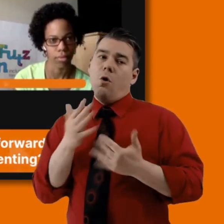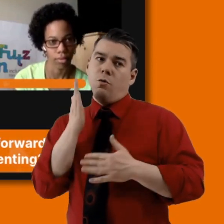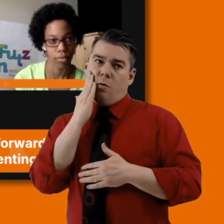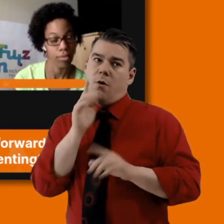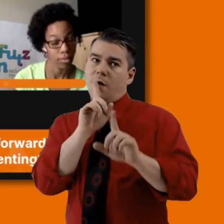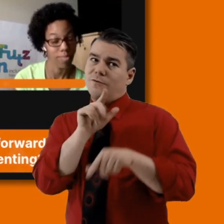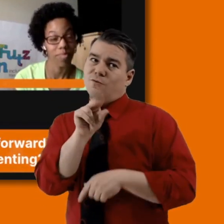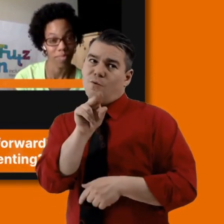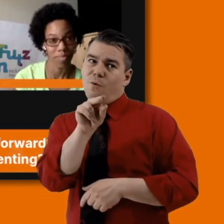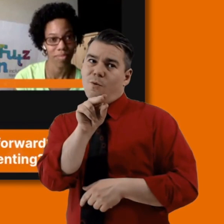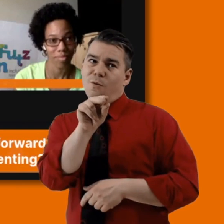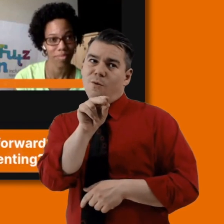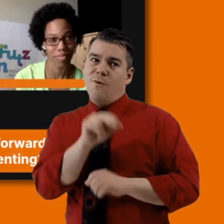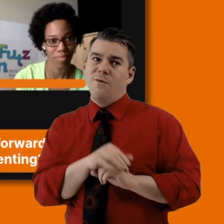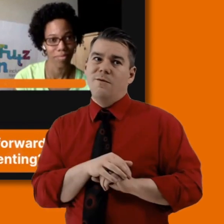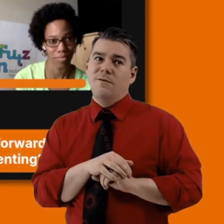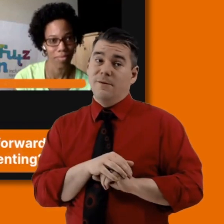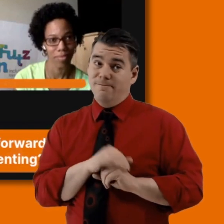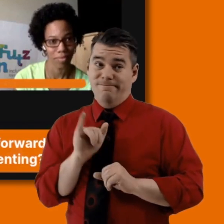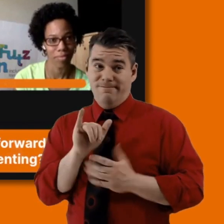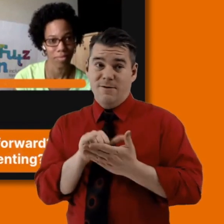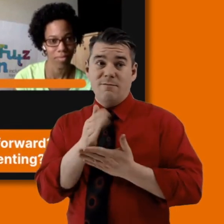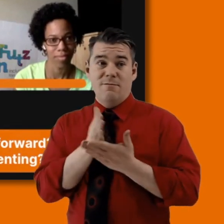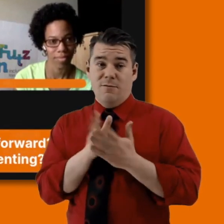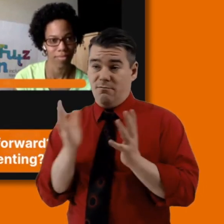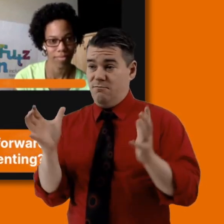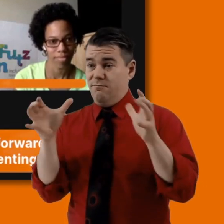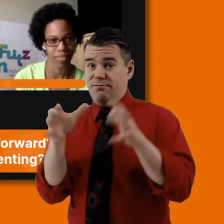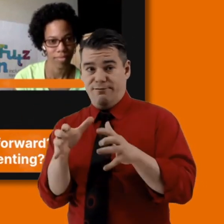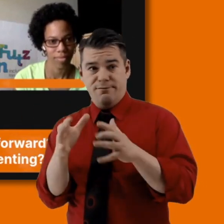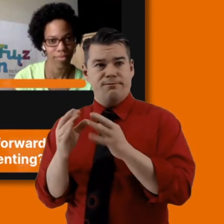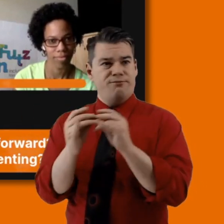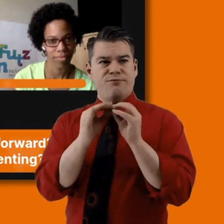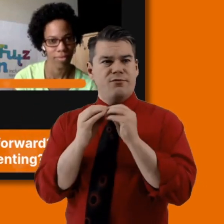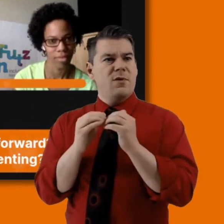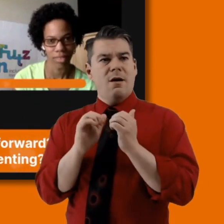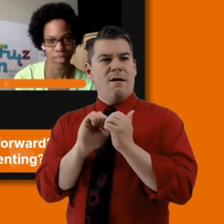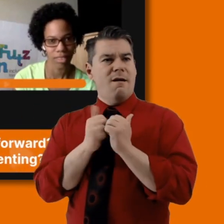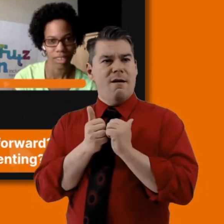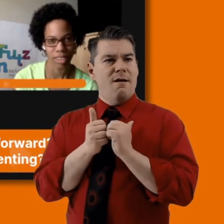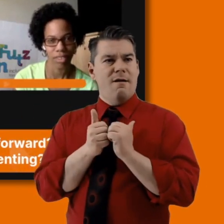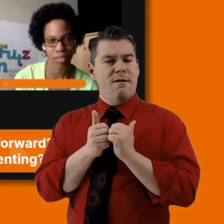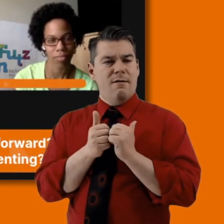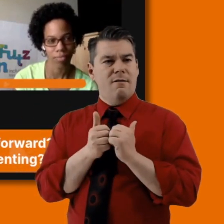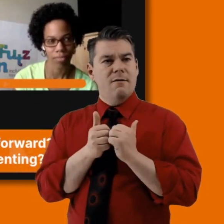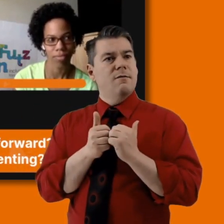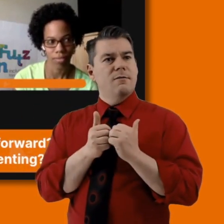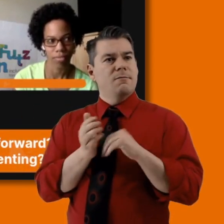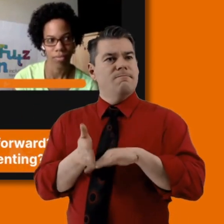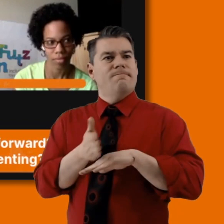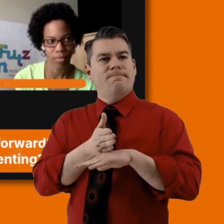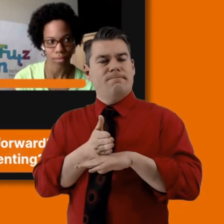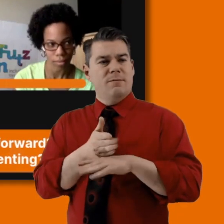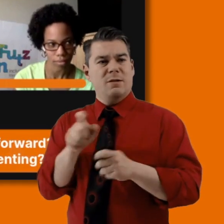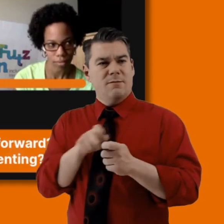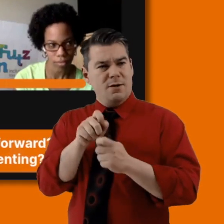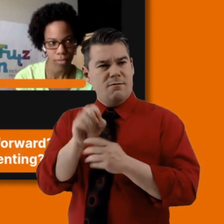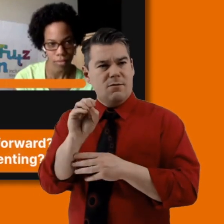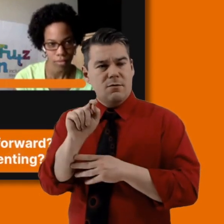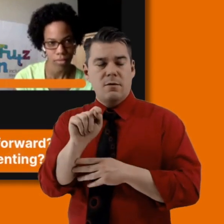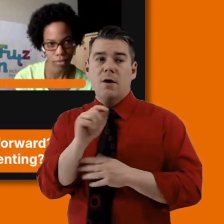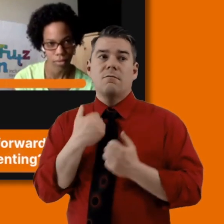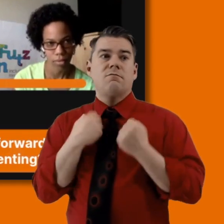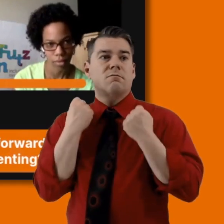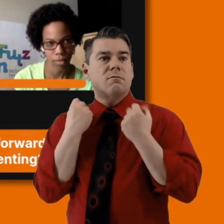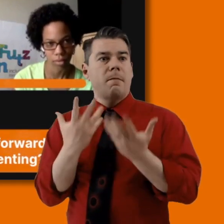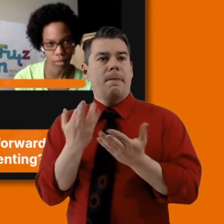no. So that's part of this roundtable, is to see what we can do that's specific to OT, because there's so